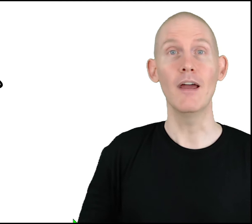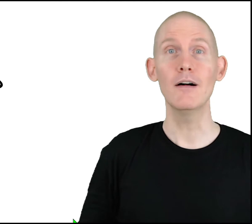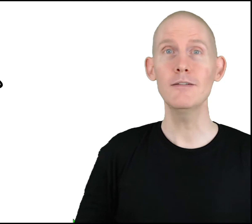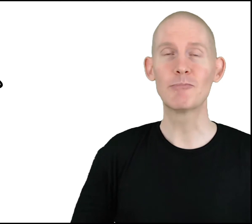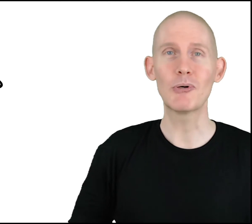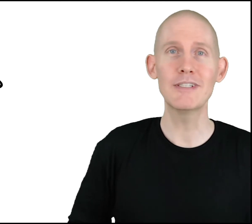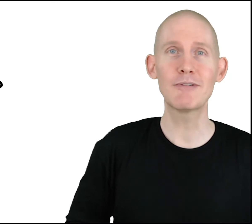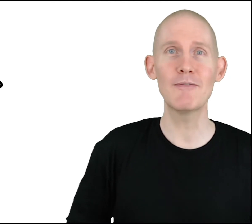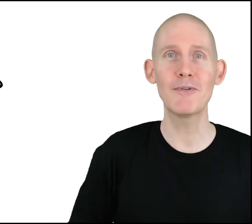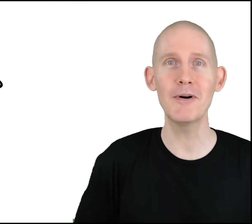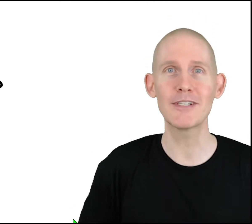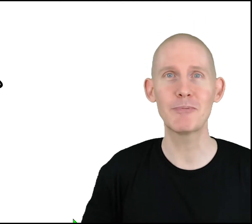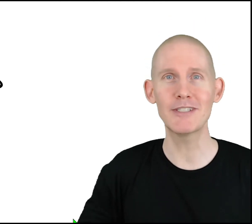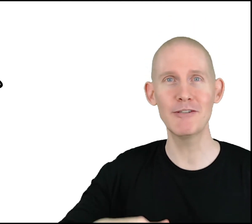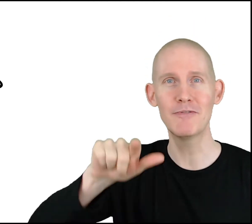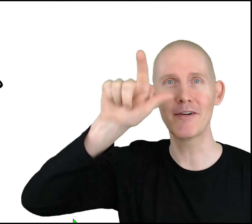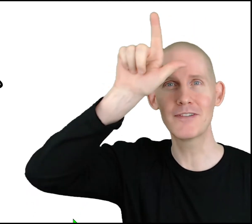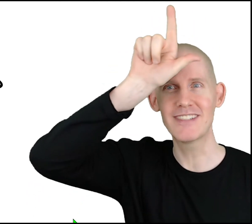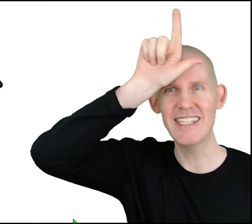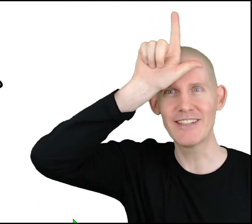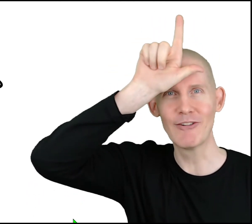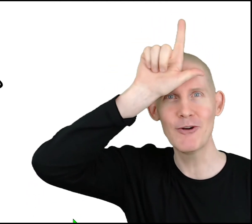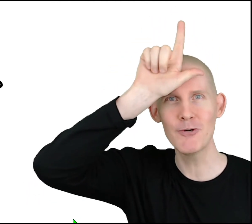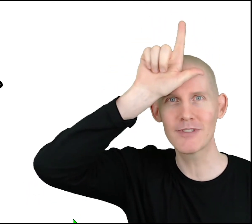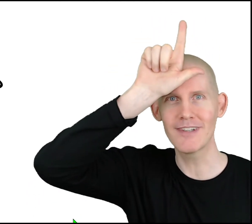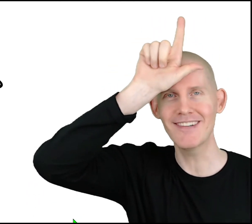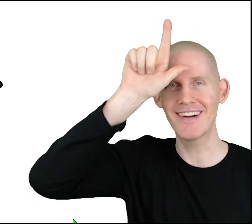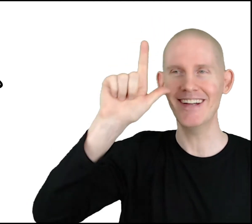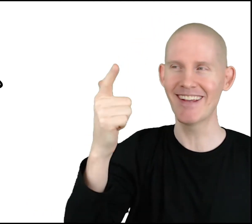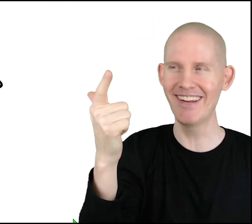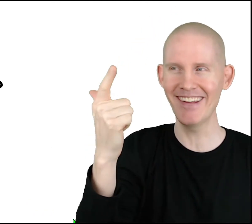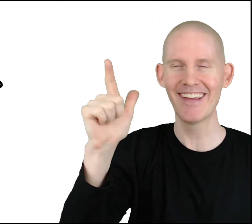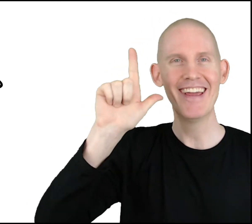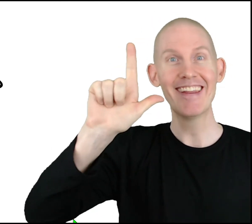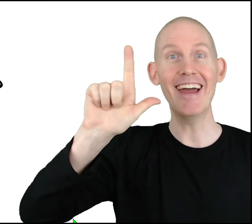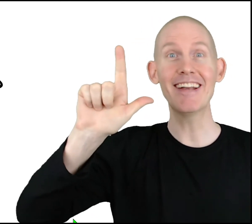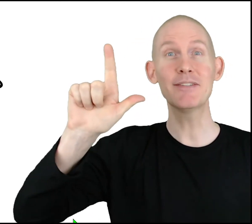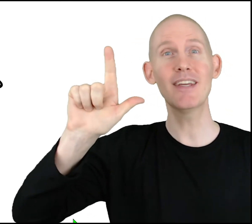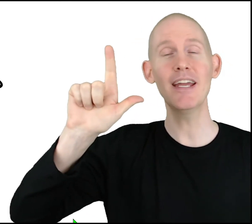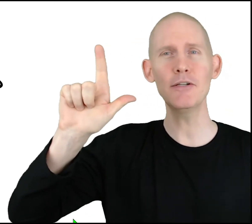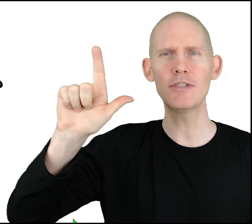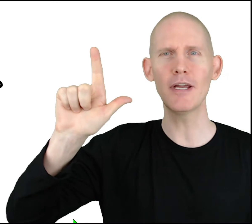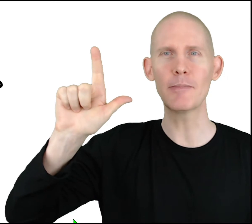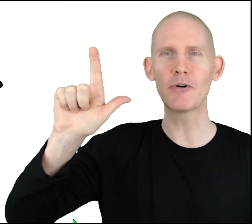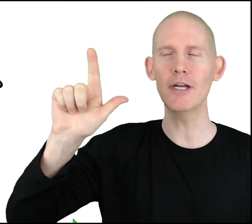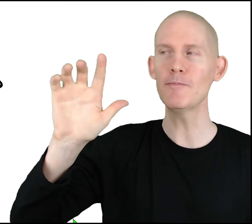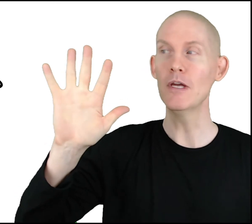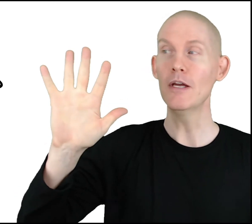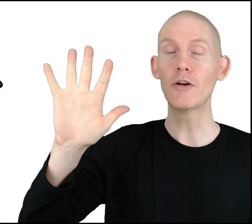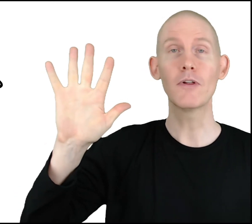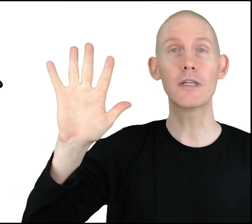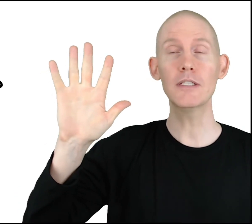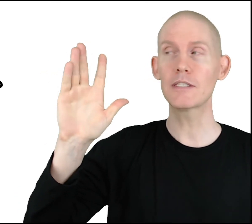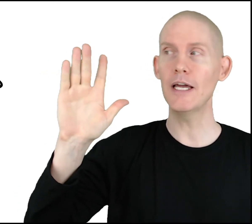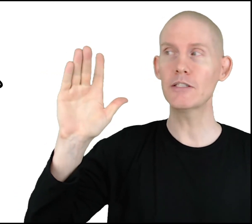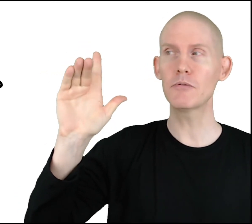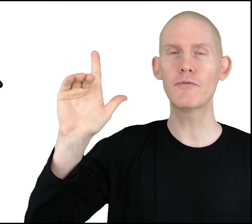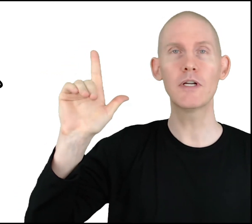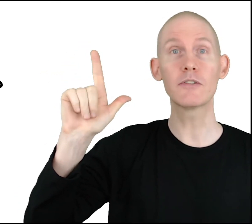L, pretty straightforward, especially if you've ever seen Loser, right? That is the hand shape, okay? Go like this, last 3 fingers